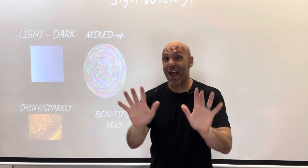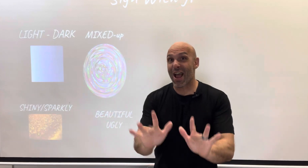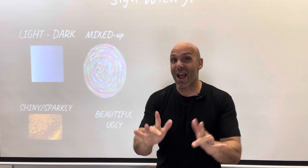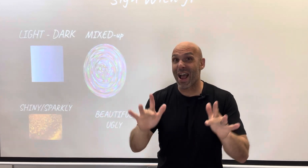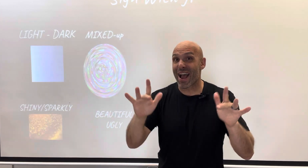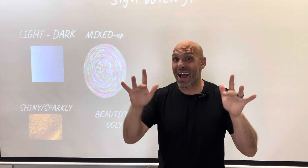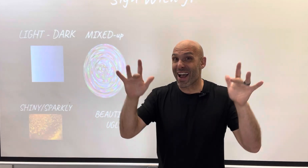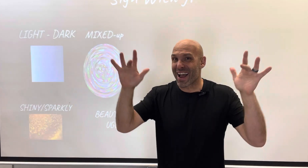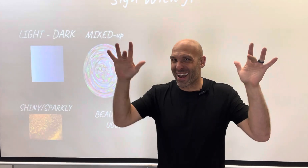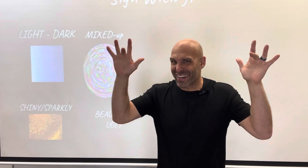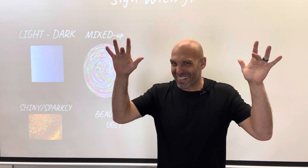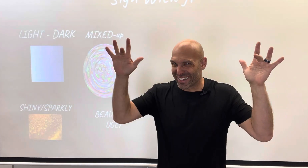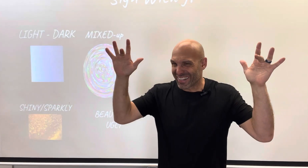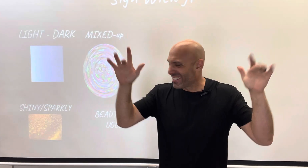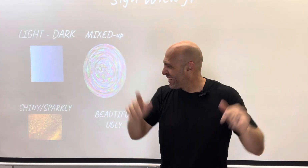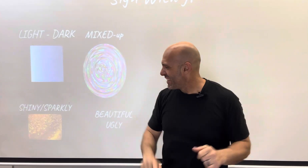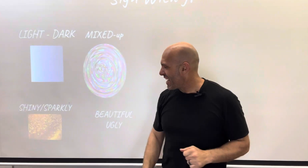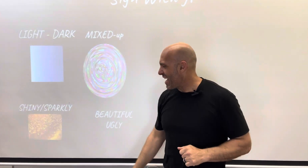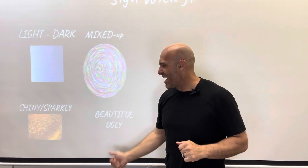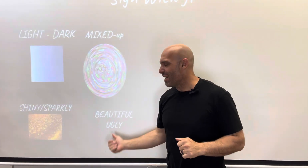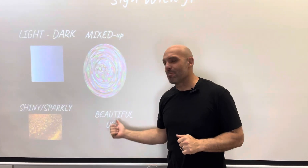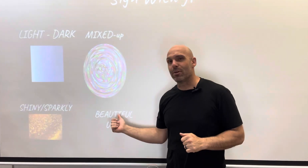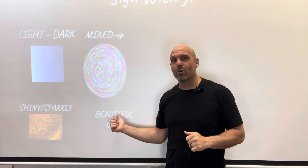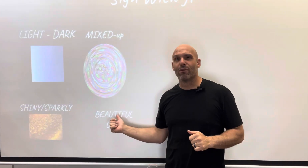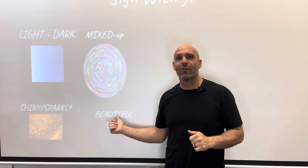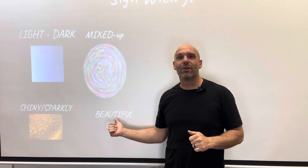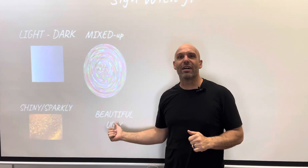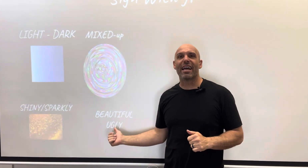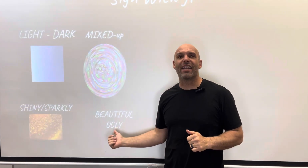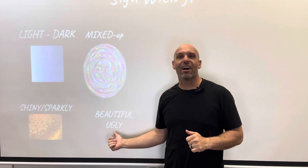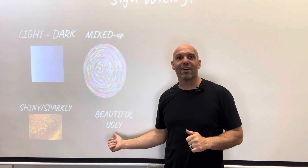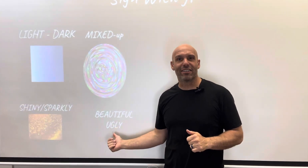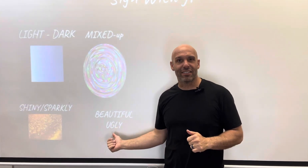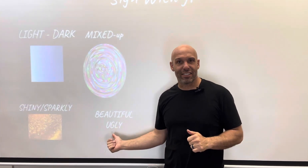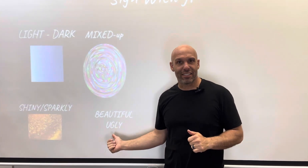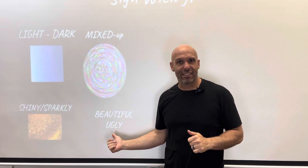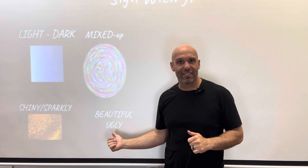And beautiful and ugly.